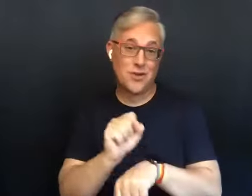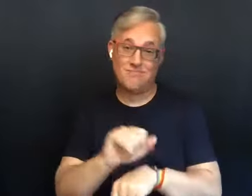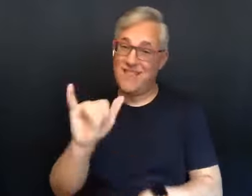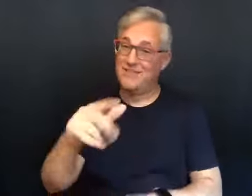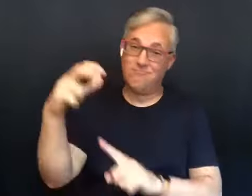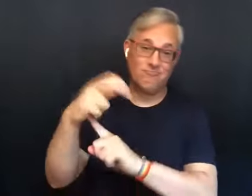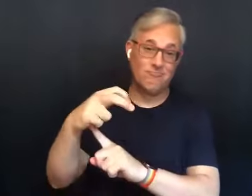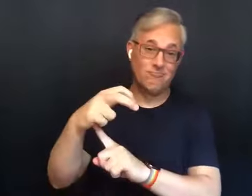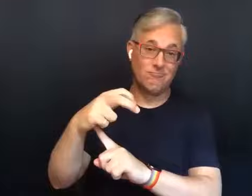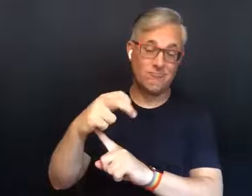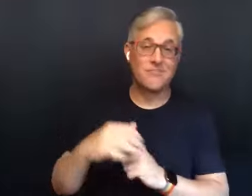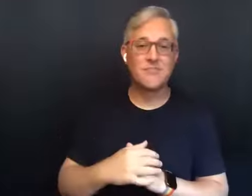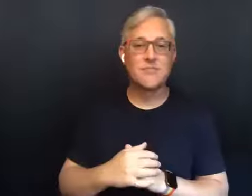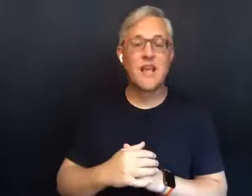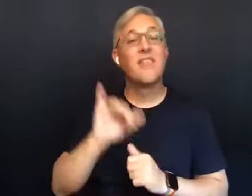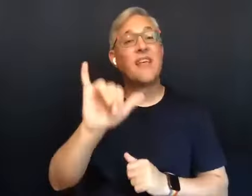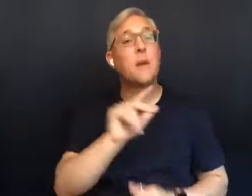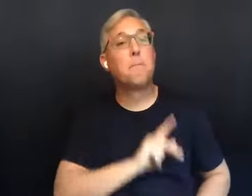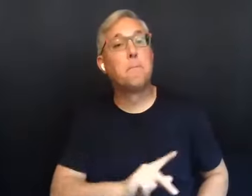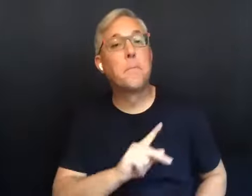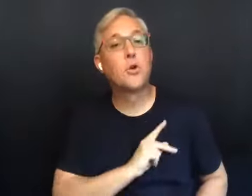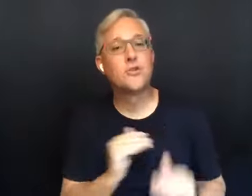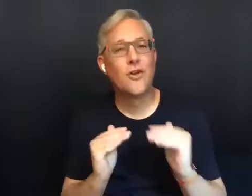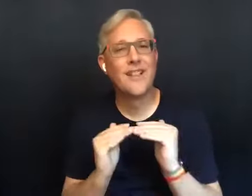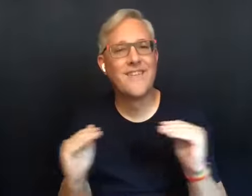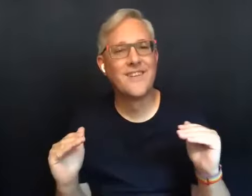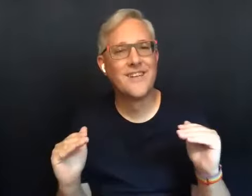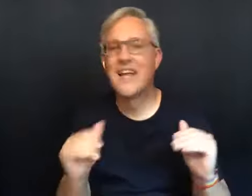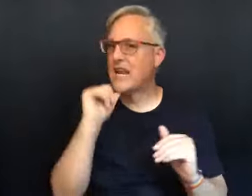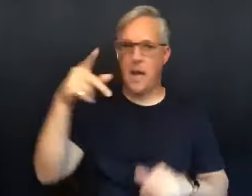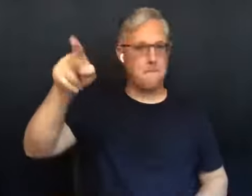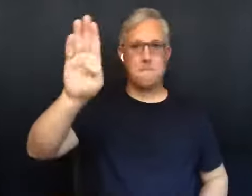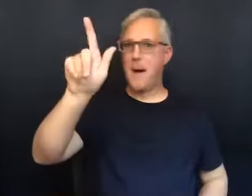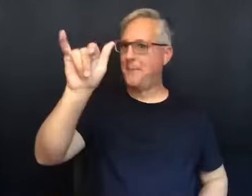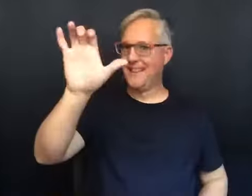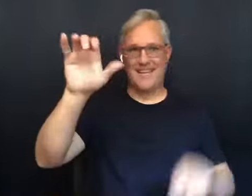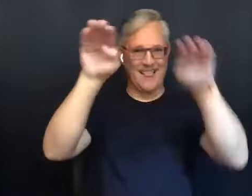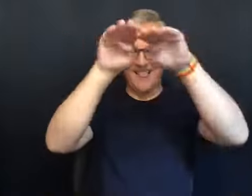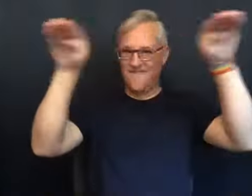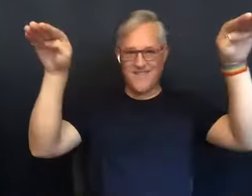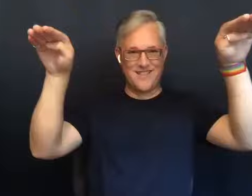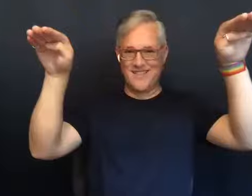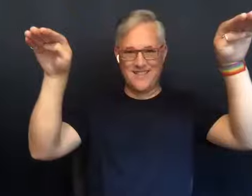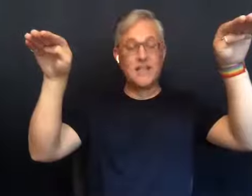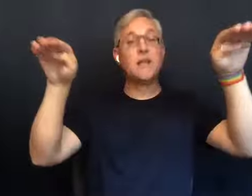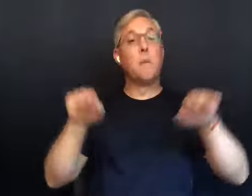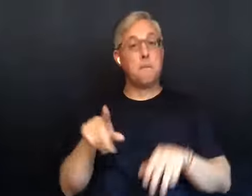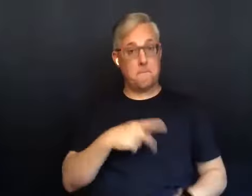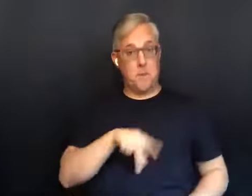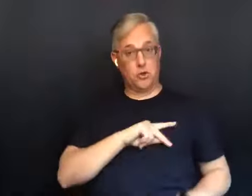I can't think of a better way to do 12-step work, and to not be anonymous at